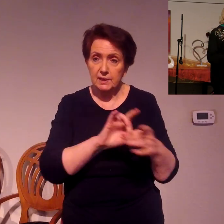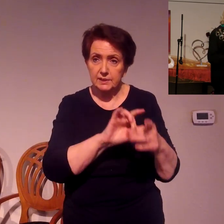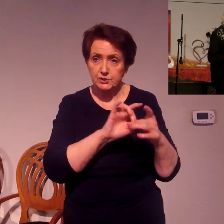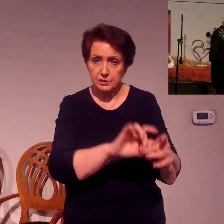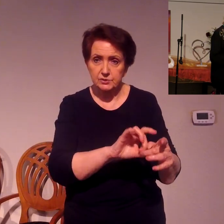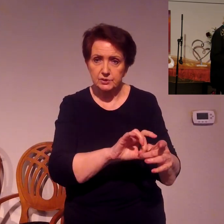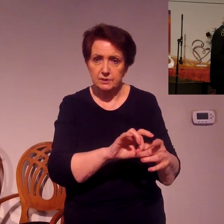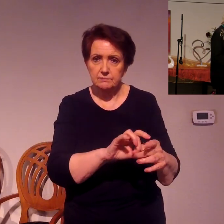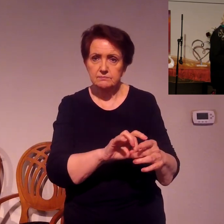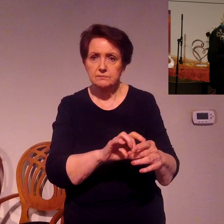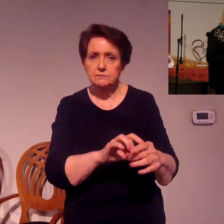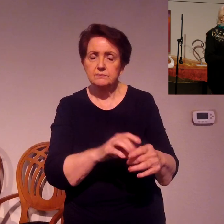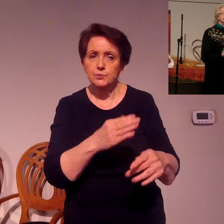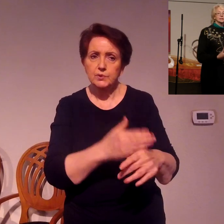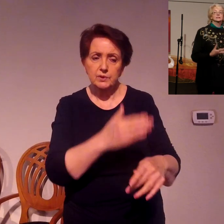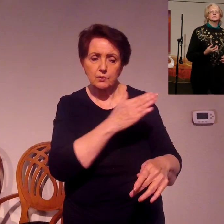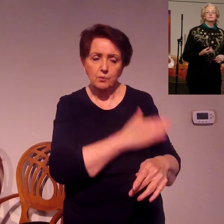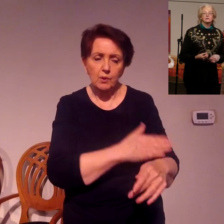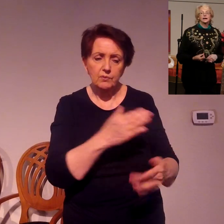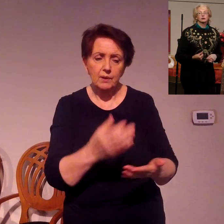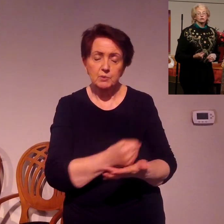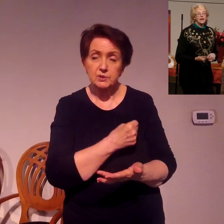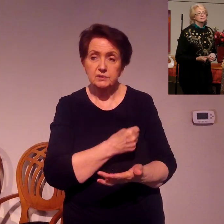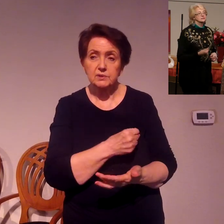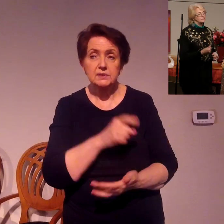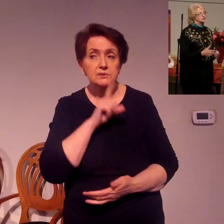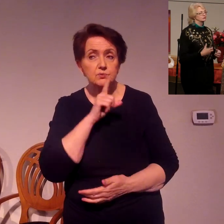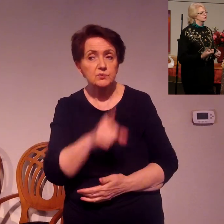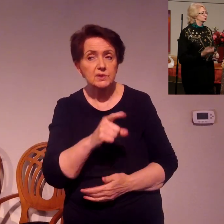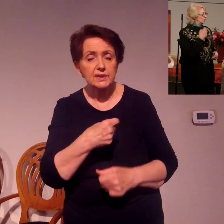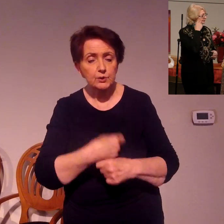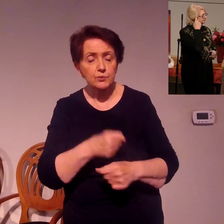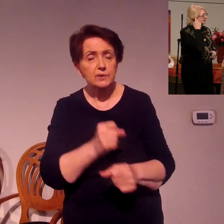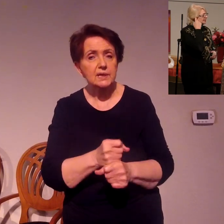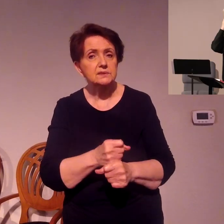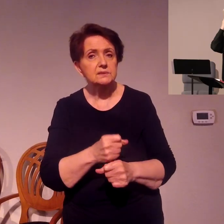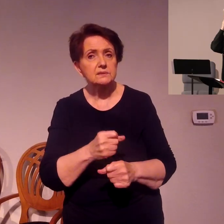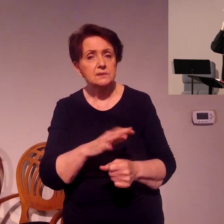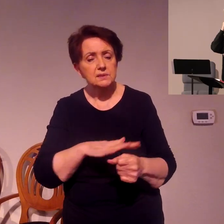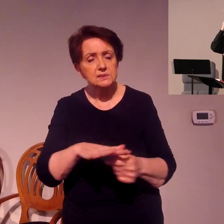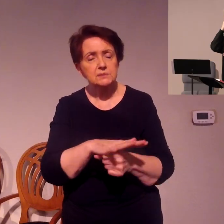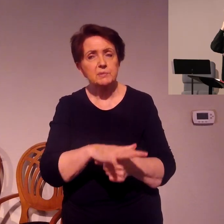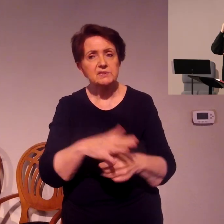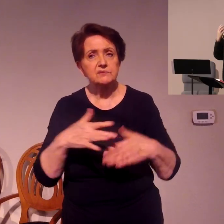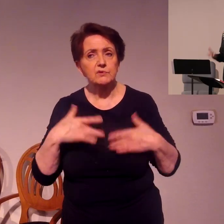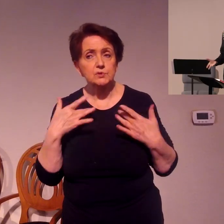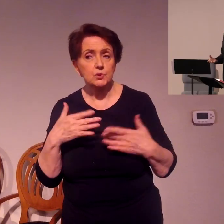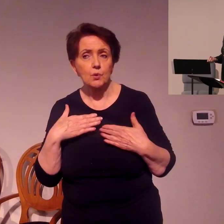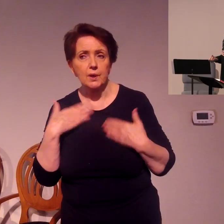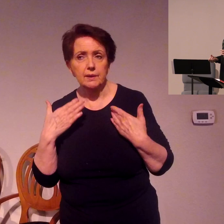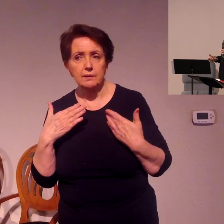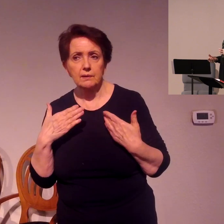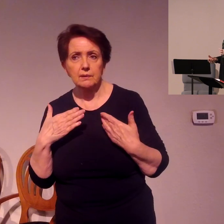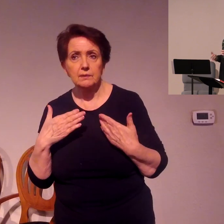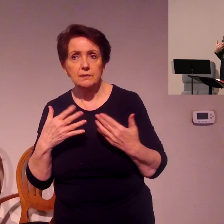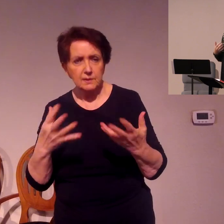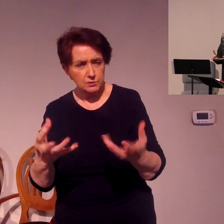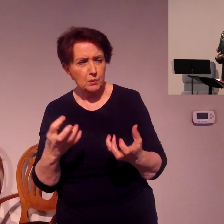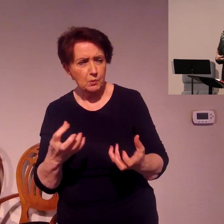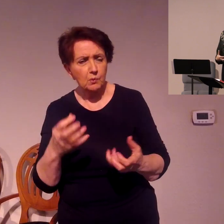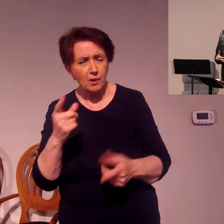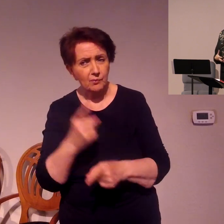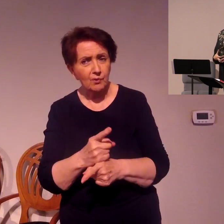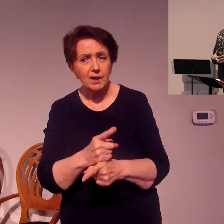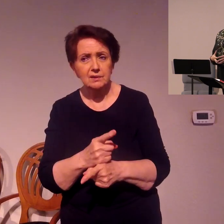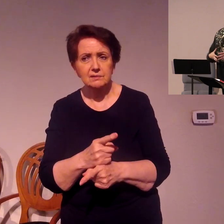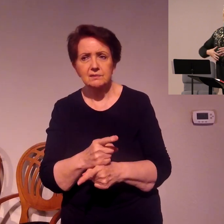growth opportunities, it really does, in fact, create the space for joy. You know, and isn't that what we want in our relationships? We get into